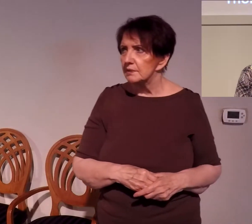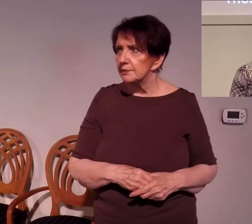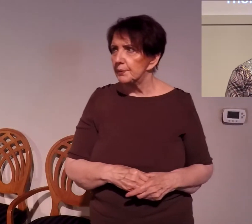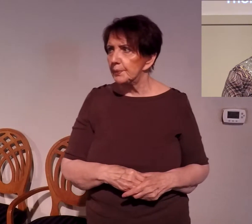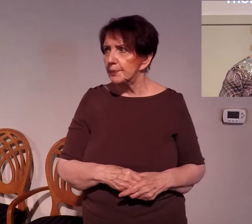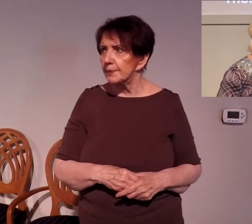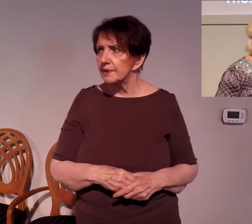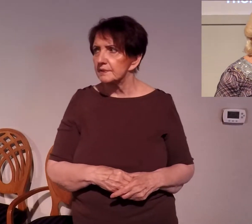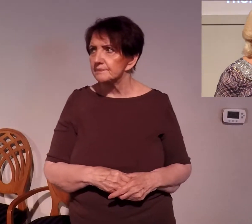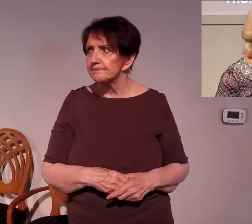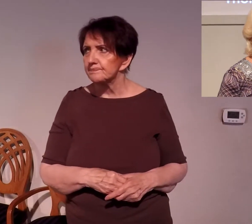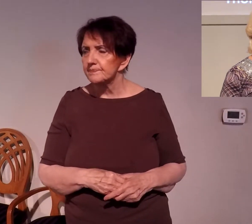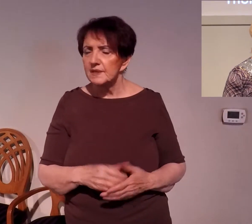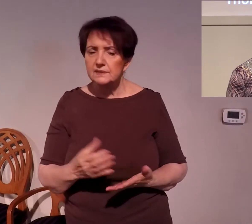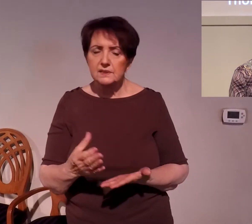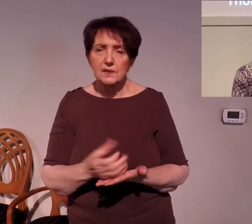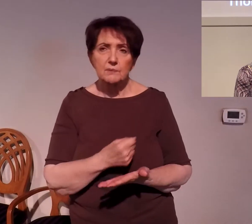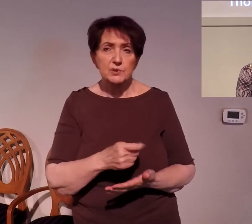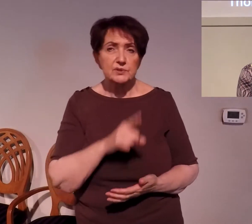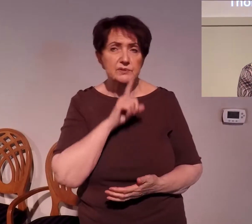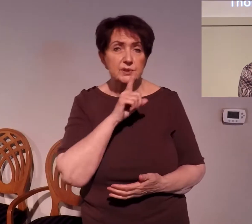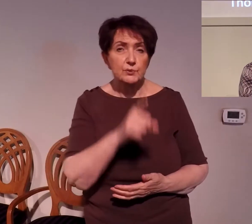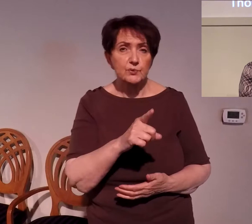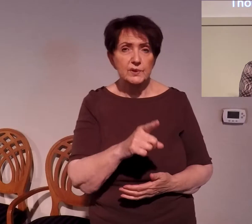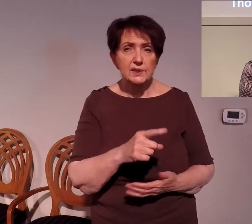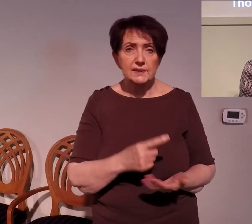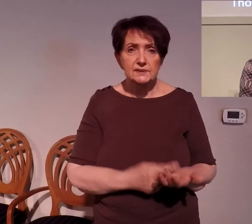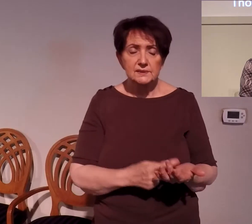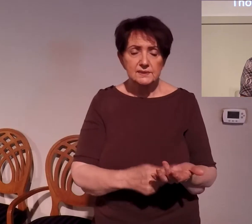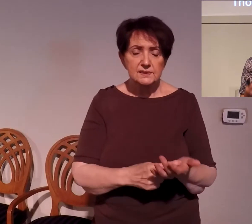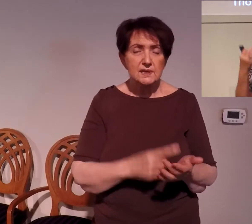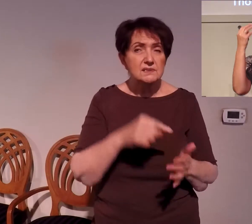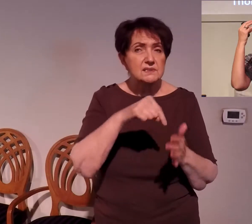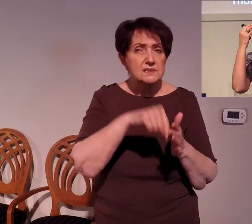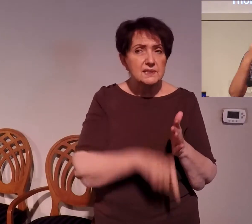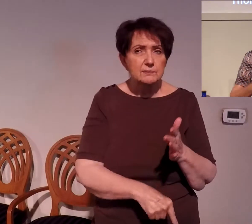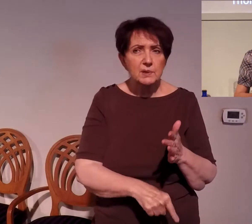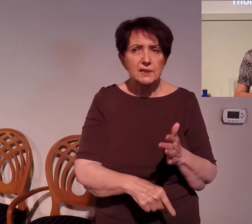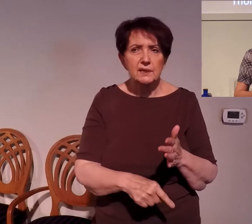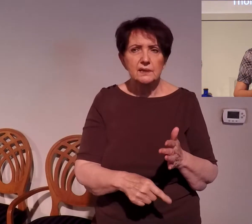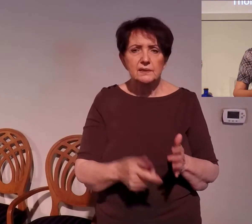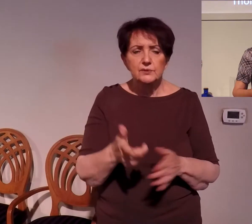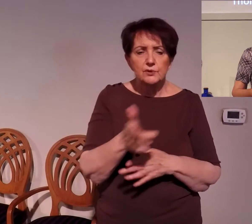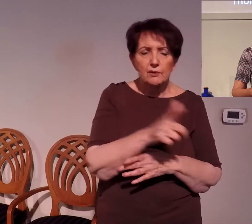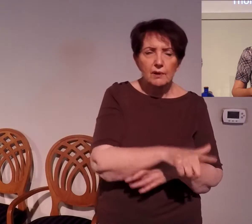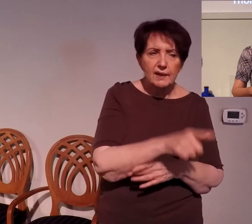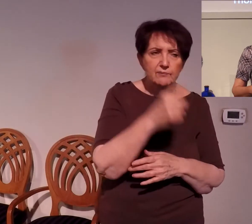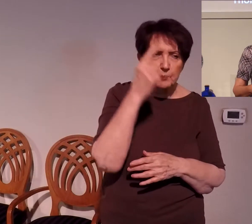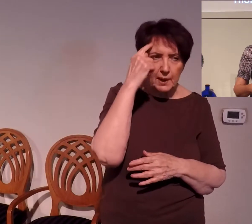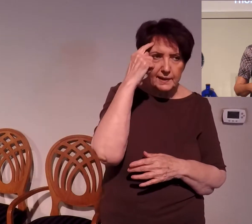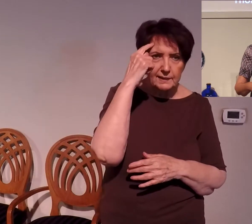class is an opportunity to really dive in, to give food to your left brain.